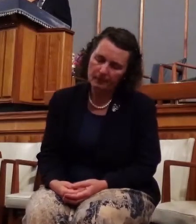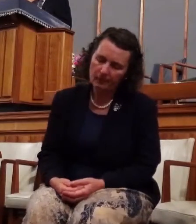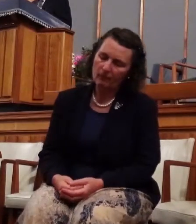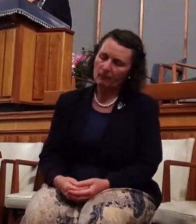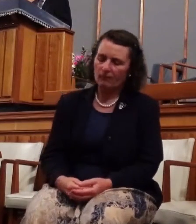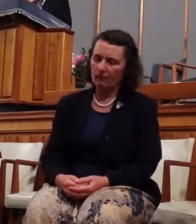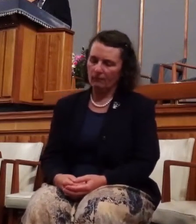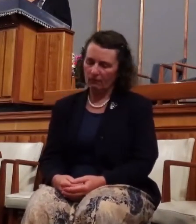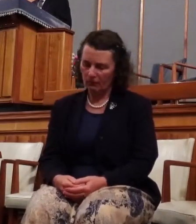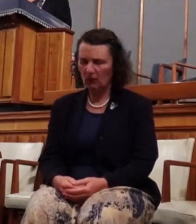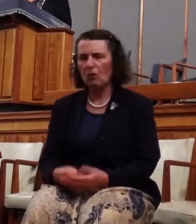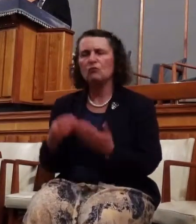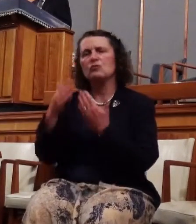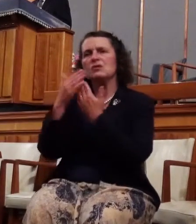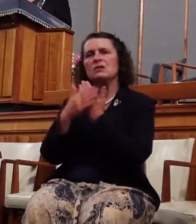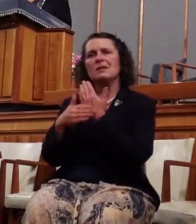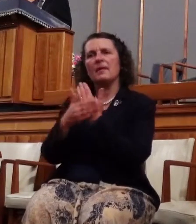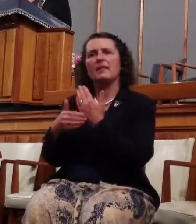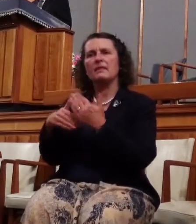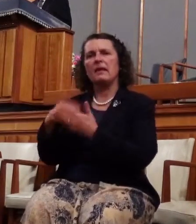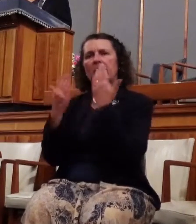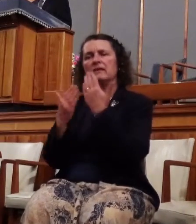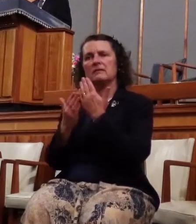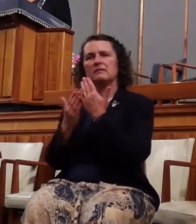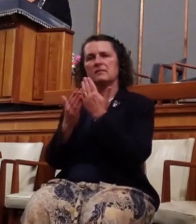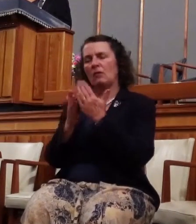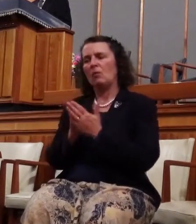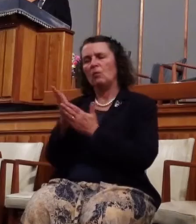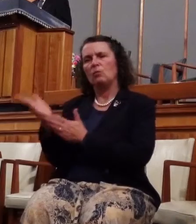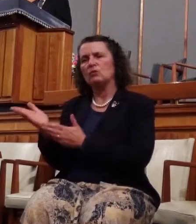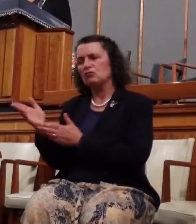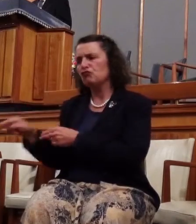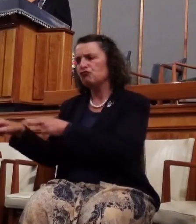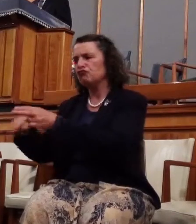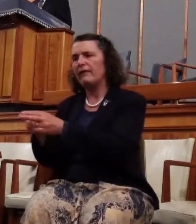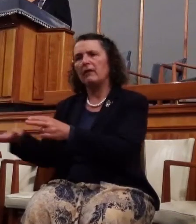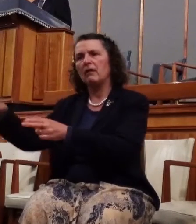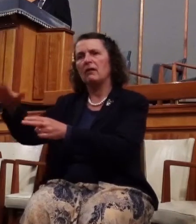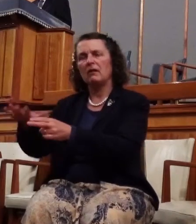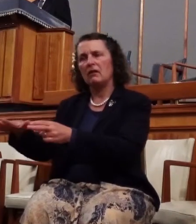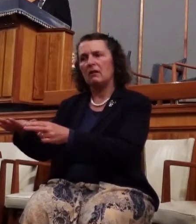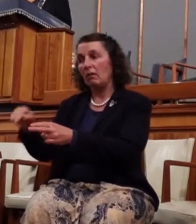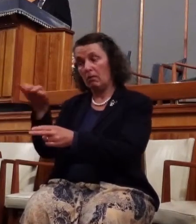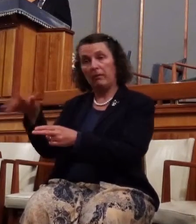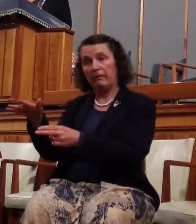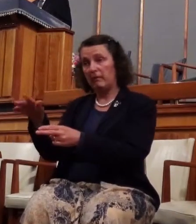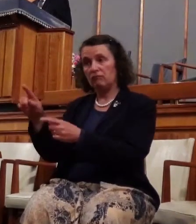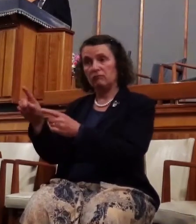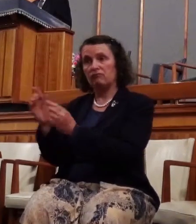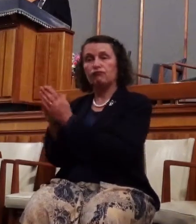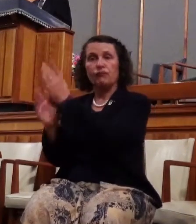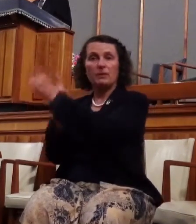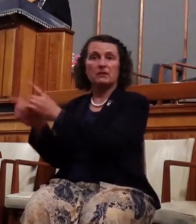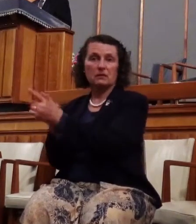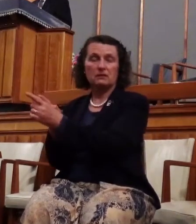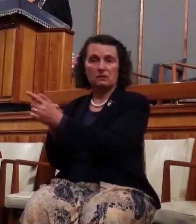13. And on the Sabbath he went out of the city by a riverside, where prayer was wont to be made. And he